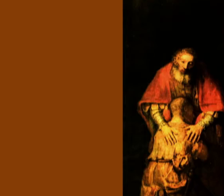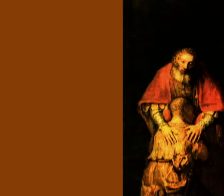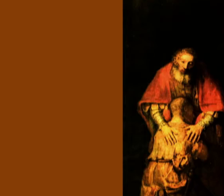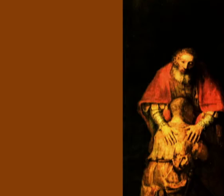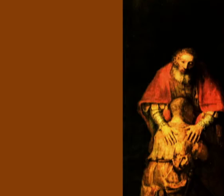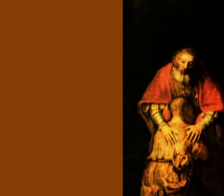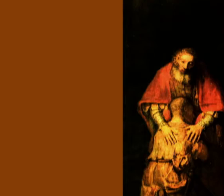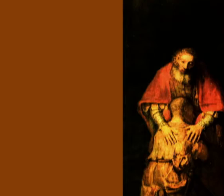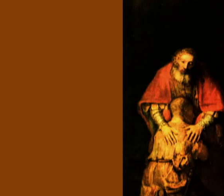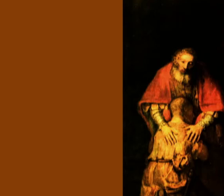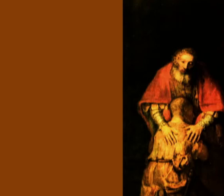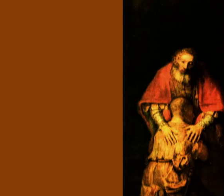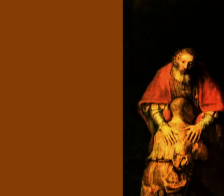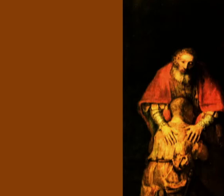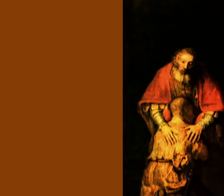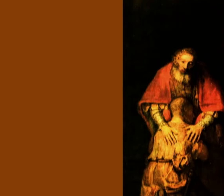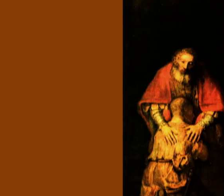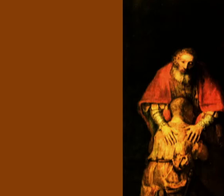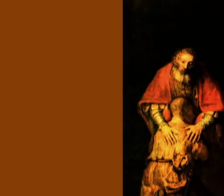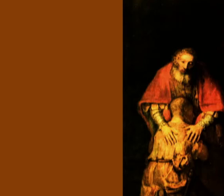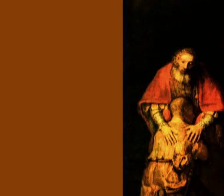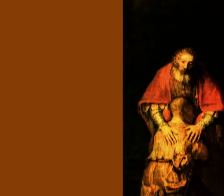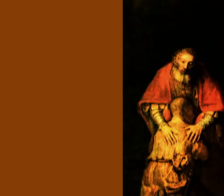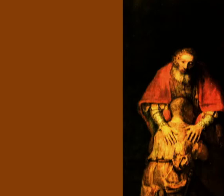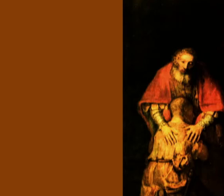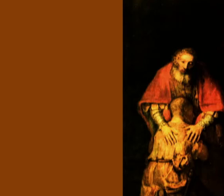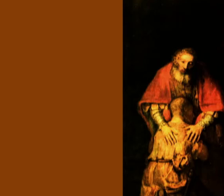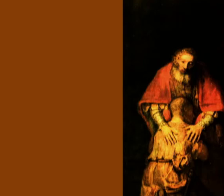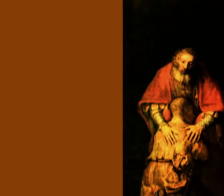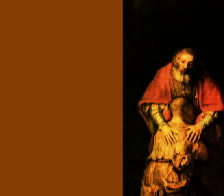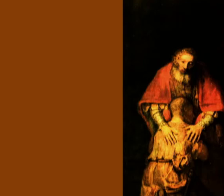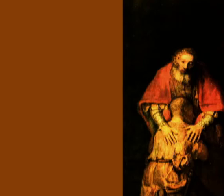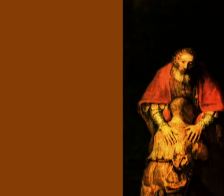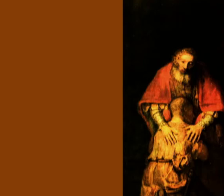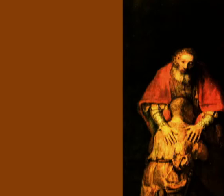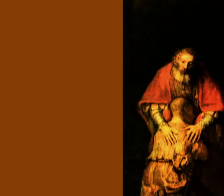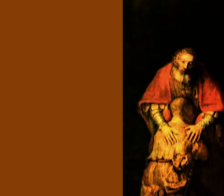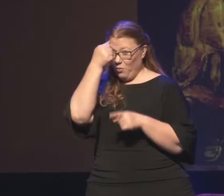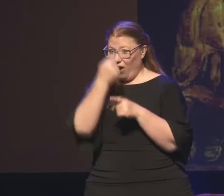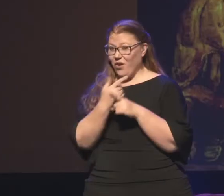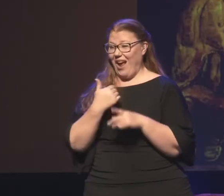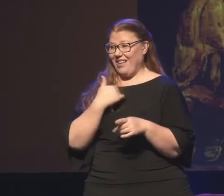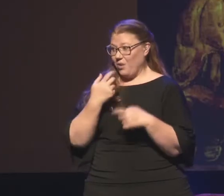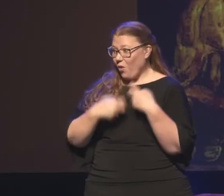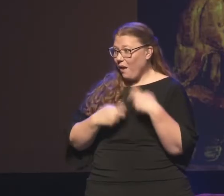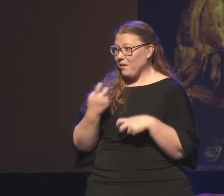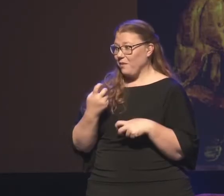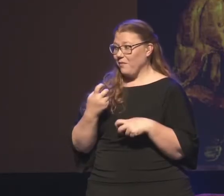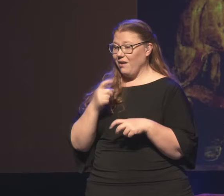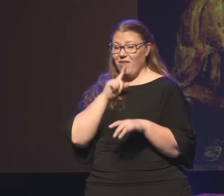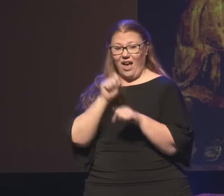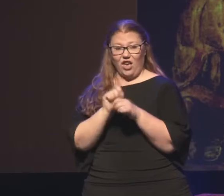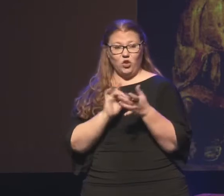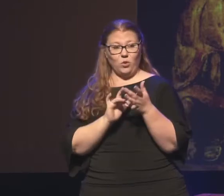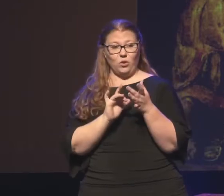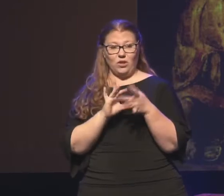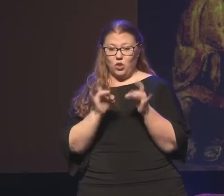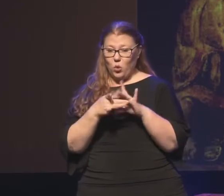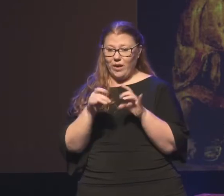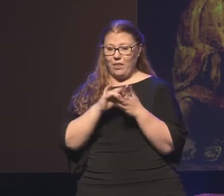it's the fact that the father receives the younger son home, that the elder brother has the problem. In the actual story in the Bible, which is in Luke